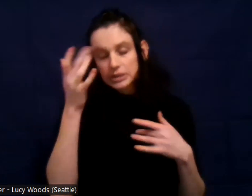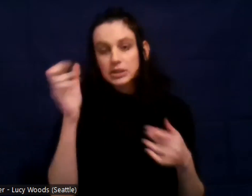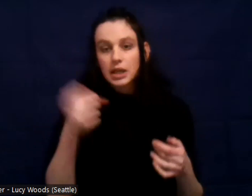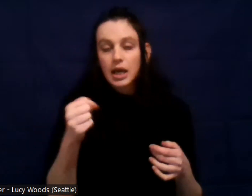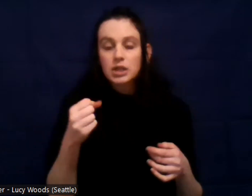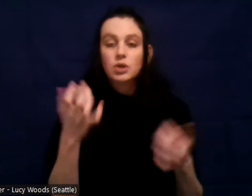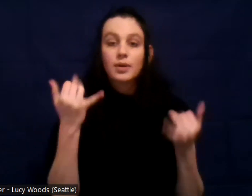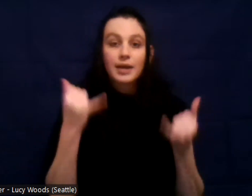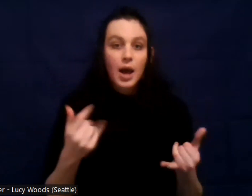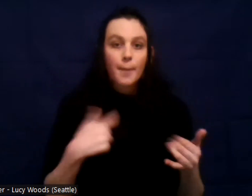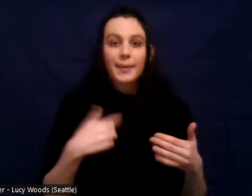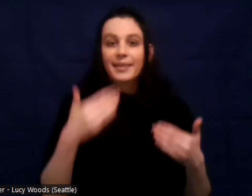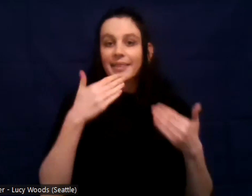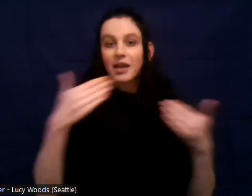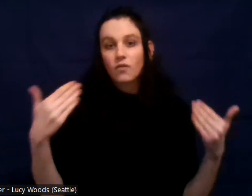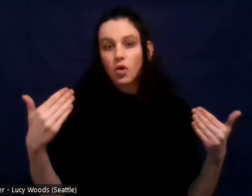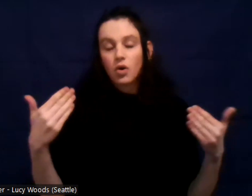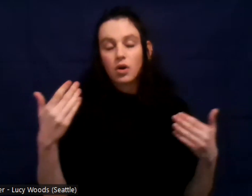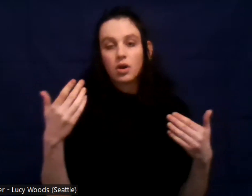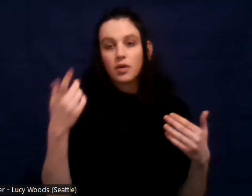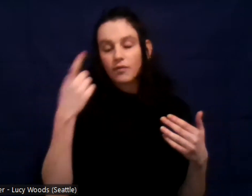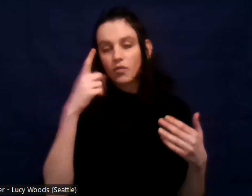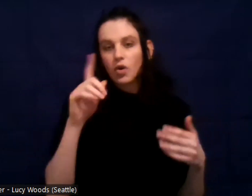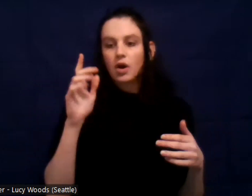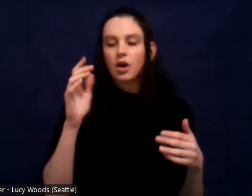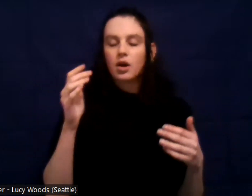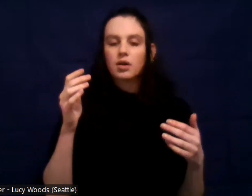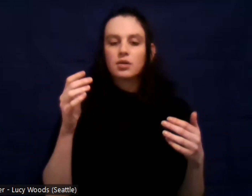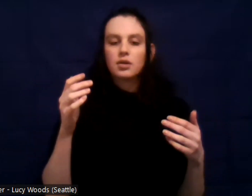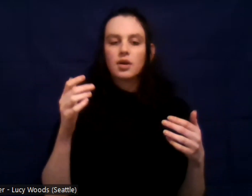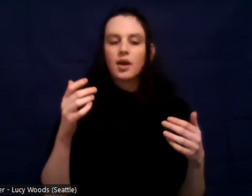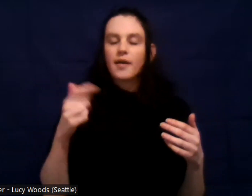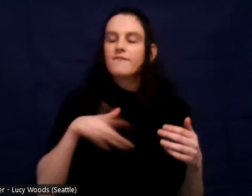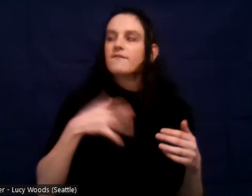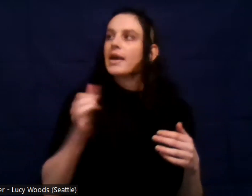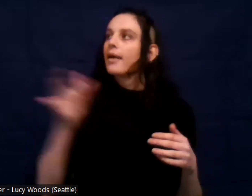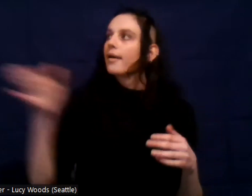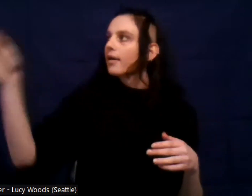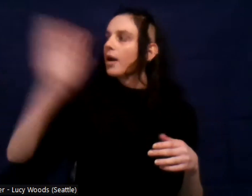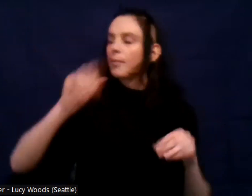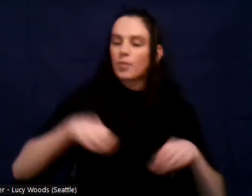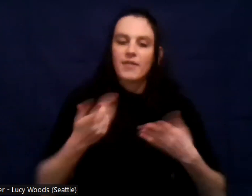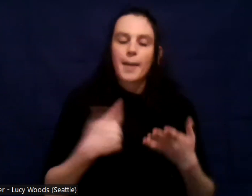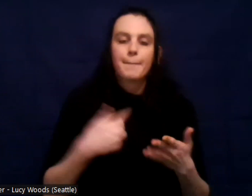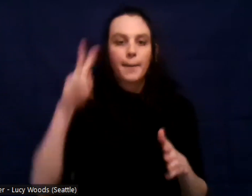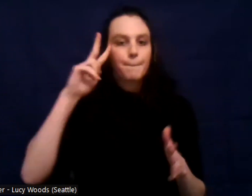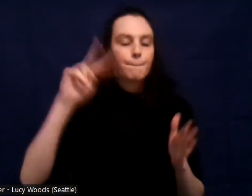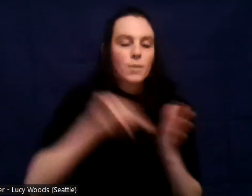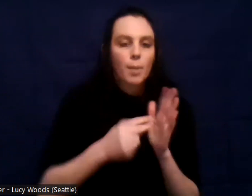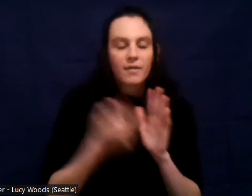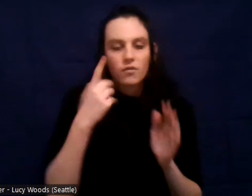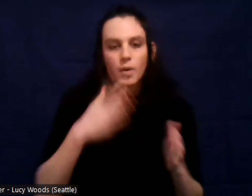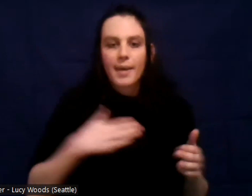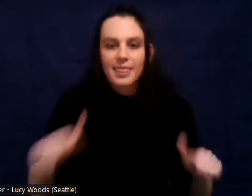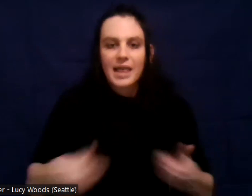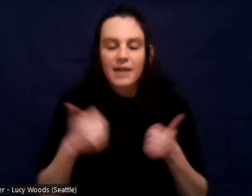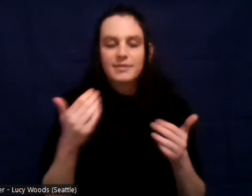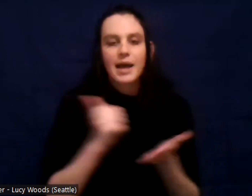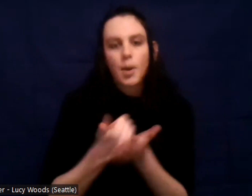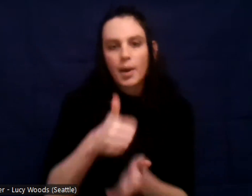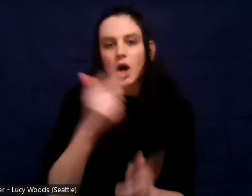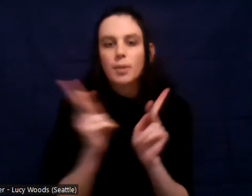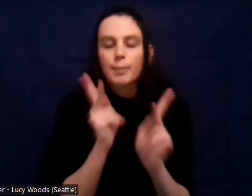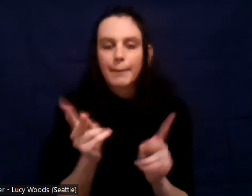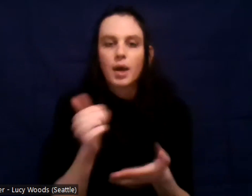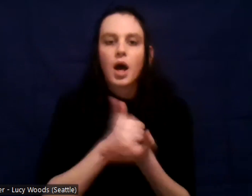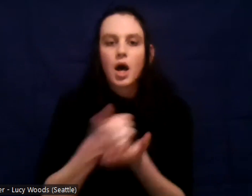care. I'm thankful. Like, thank you for this purpose. Cause like, holy cow, what an amazing experience it is when you're on the other side and you